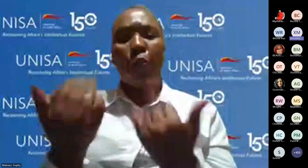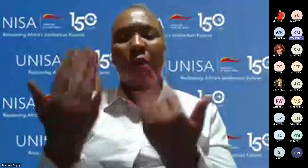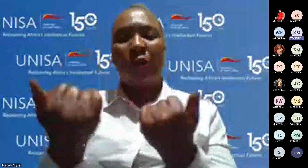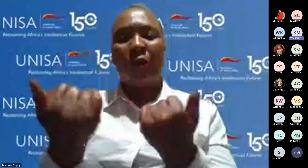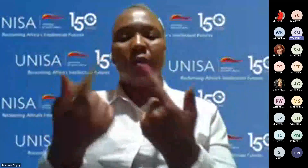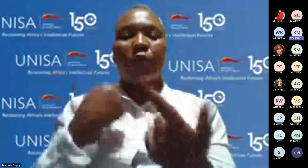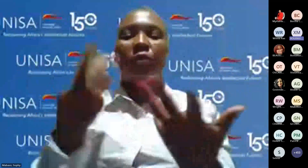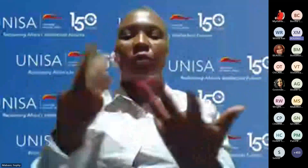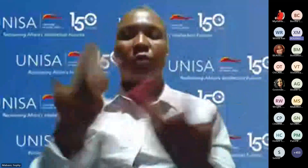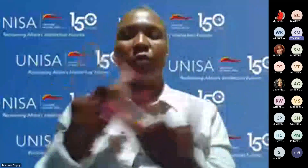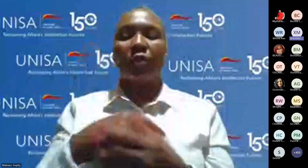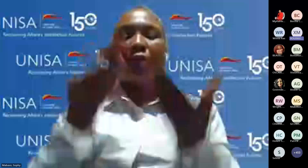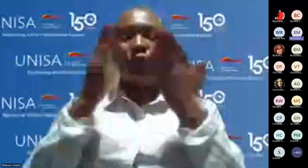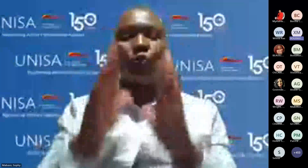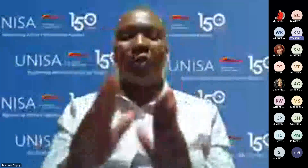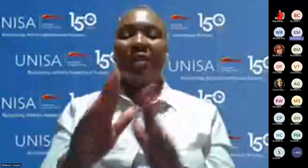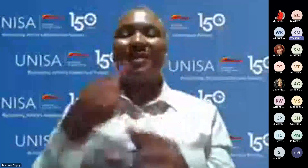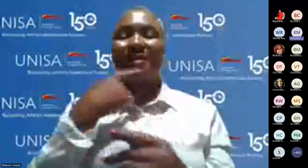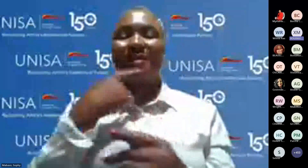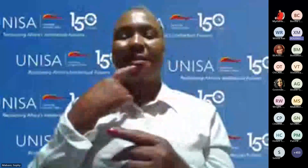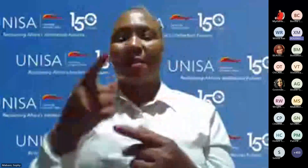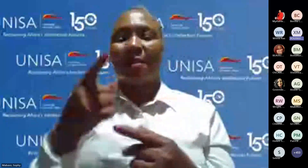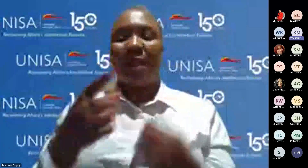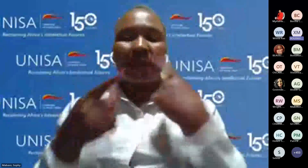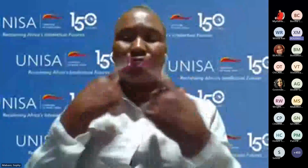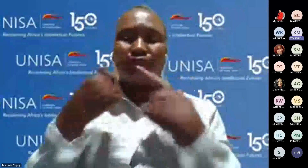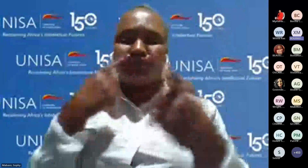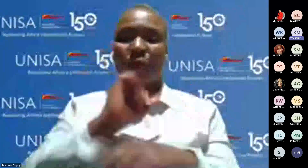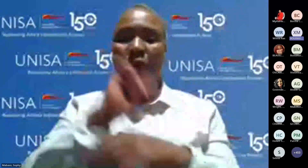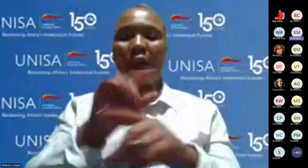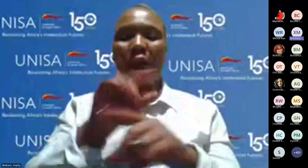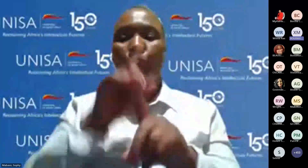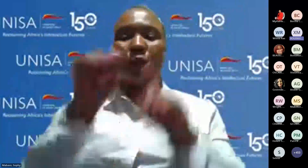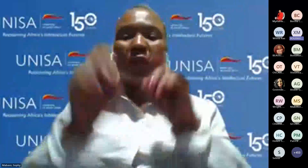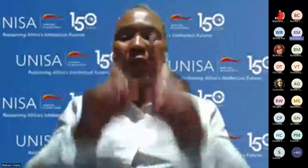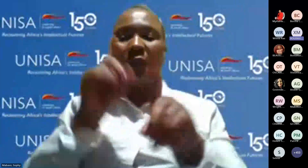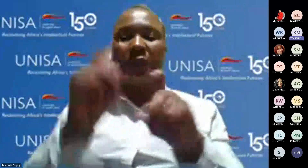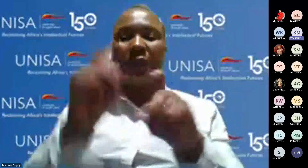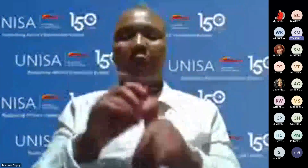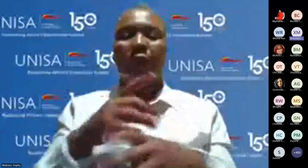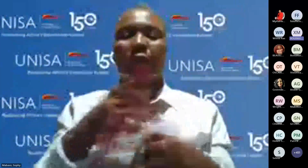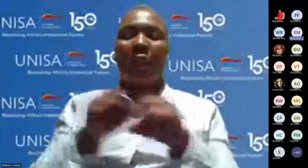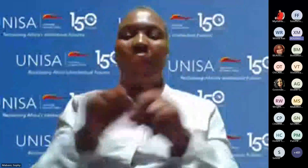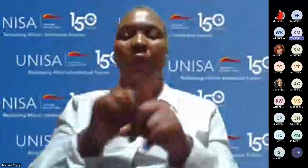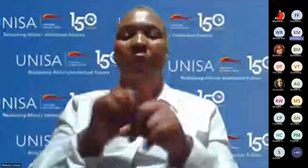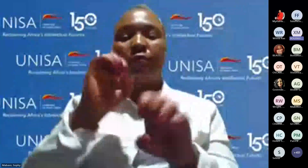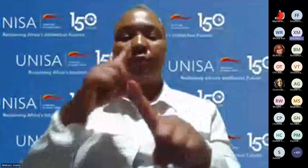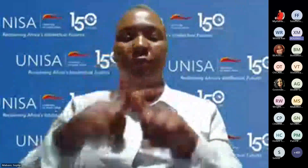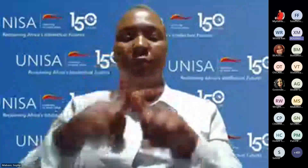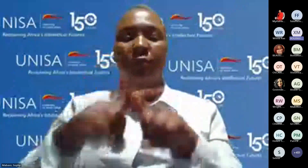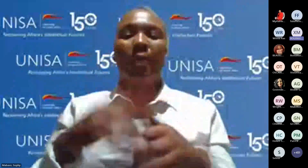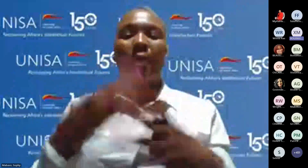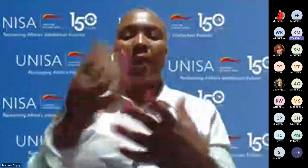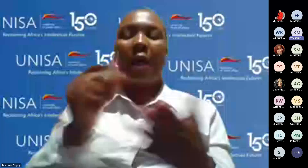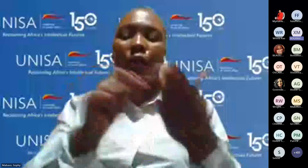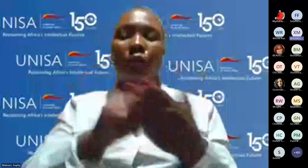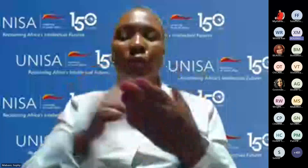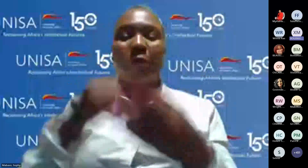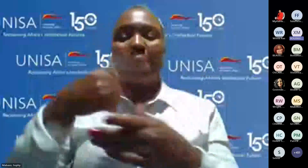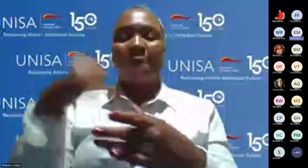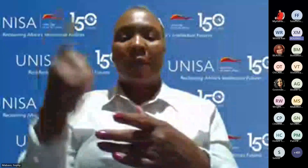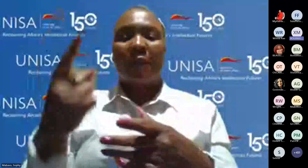from a student in answering a question, Dr. Mphahlele. For an example, I wrote my first open book